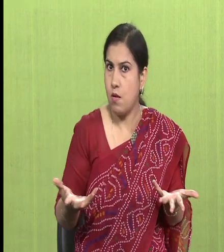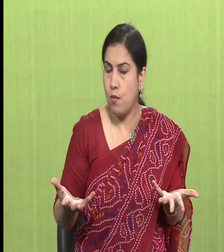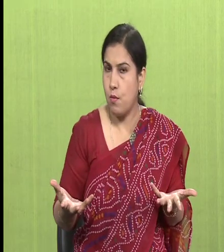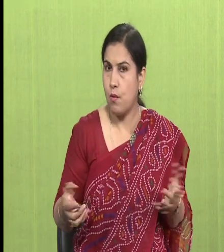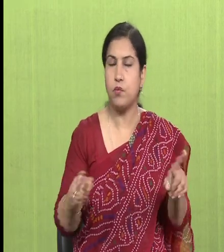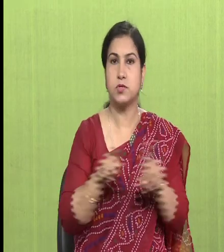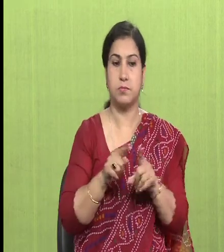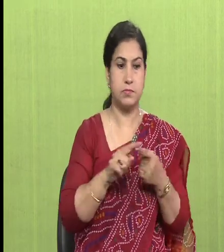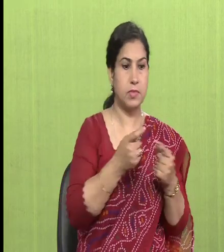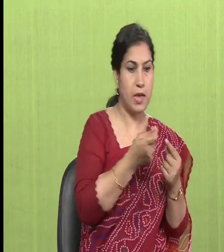economy,